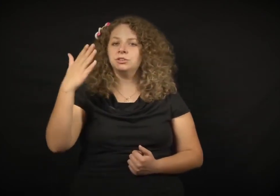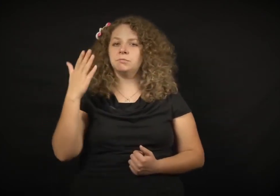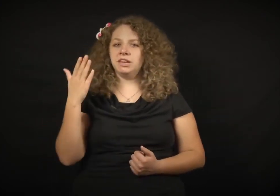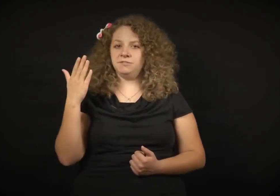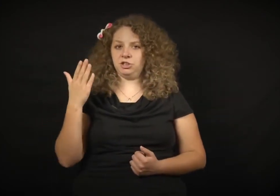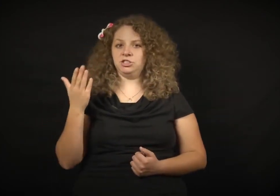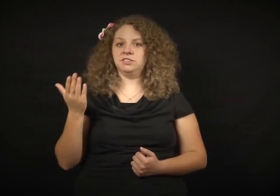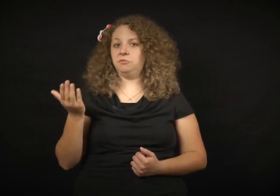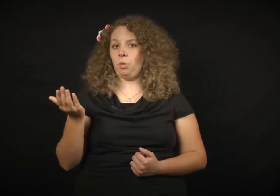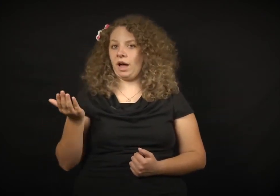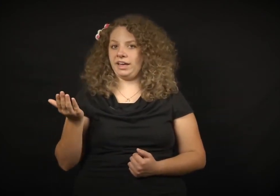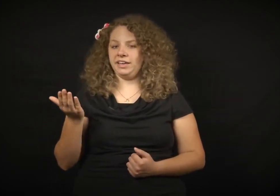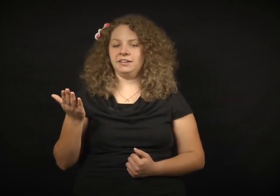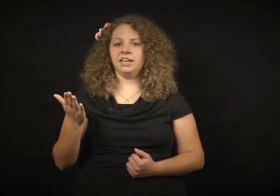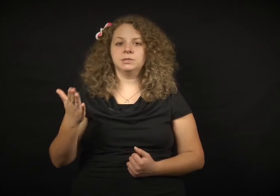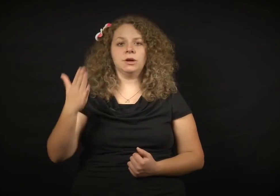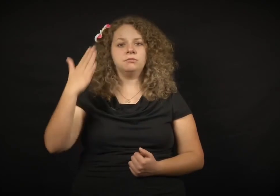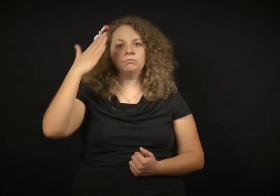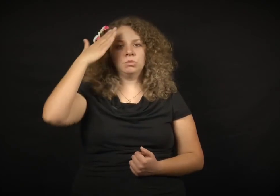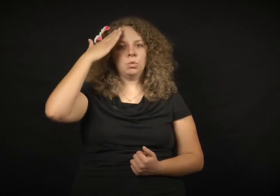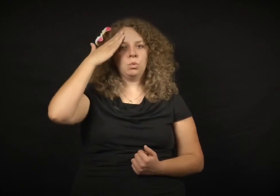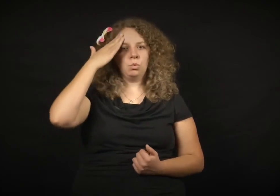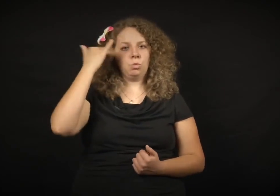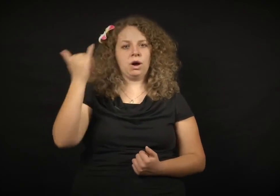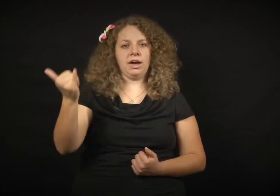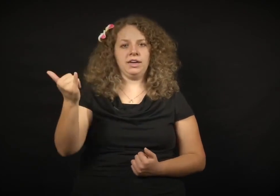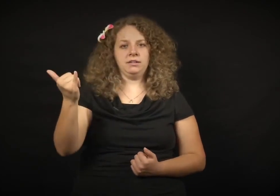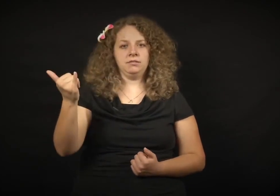many versions of why as well. Why,